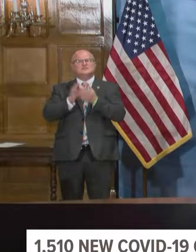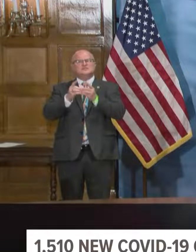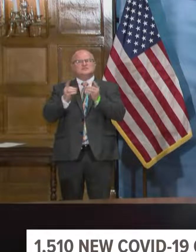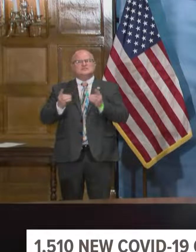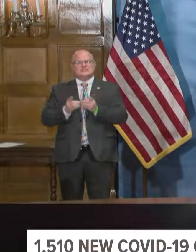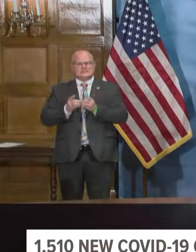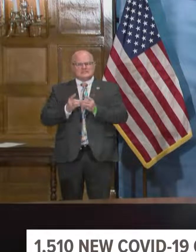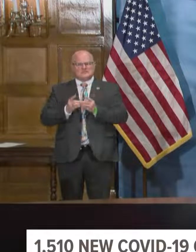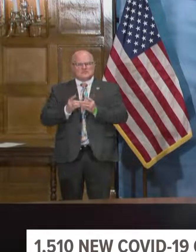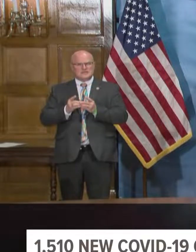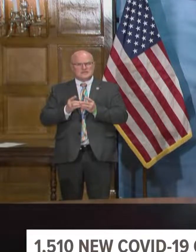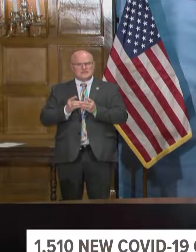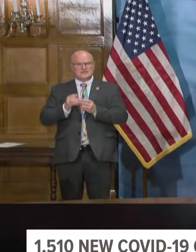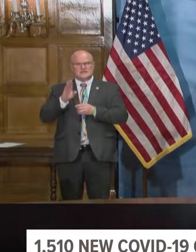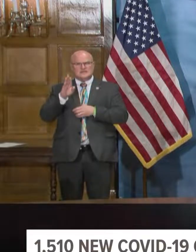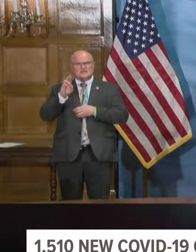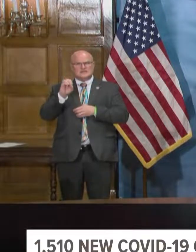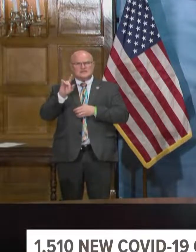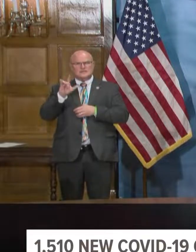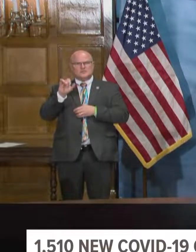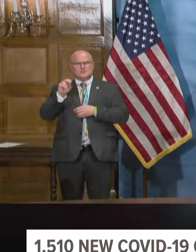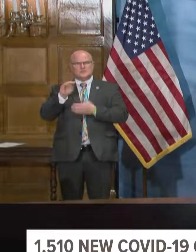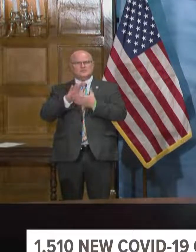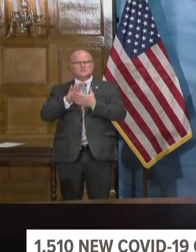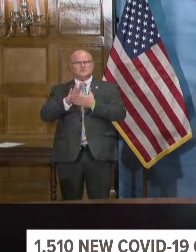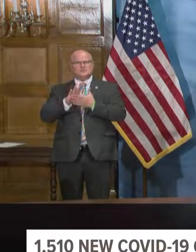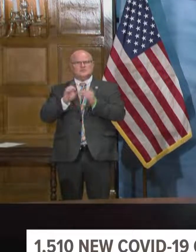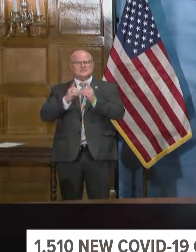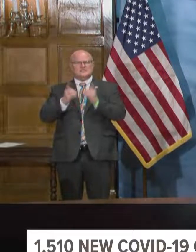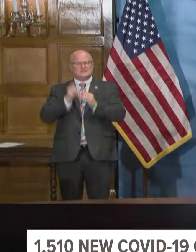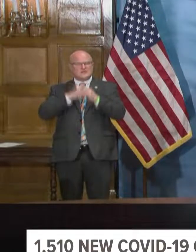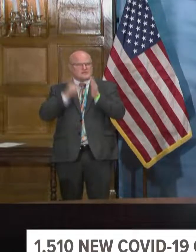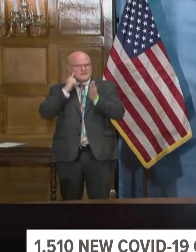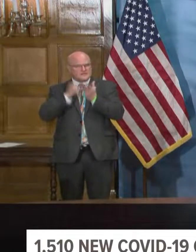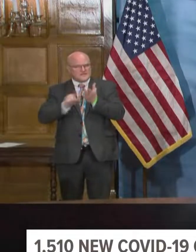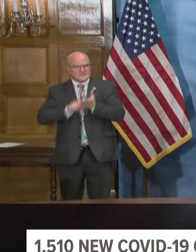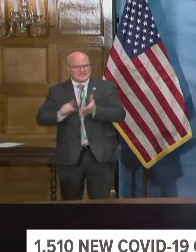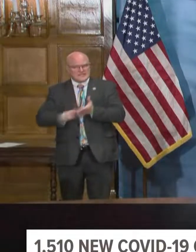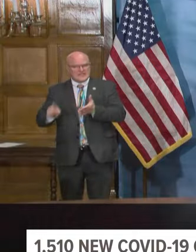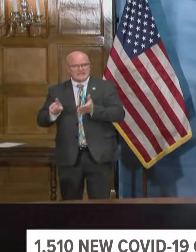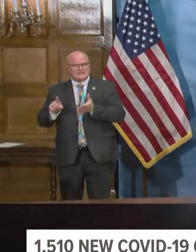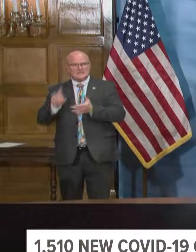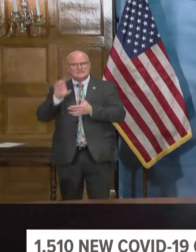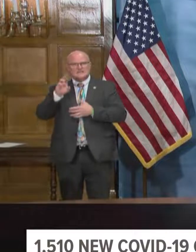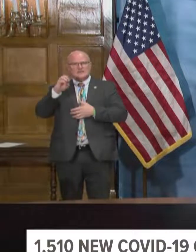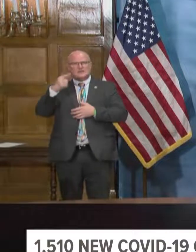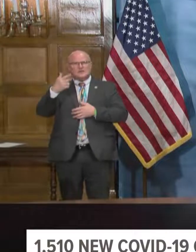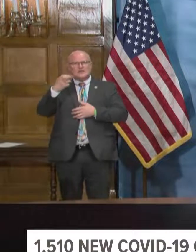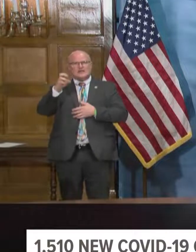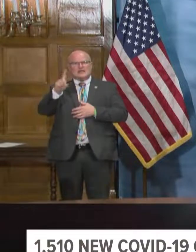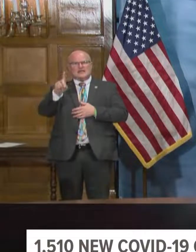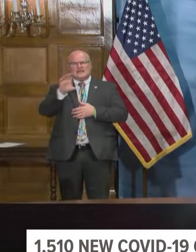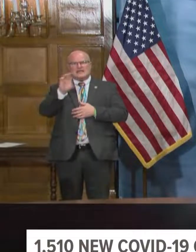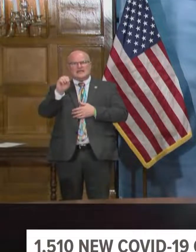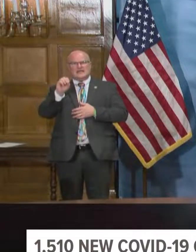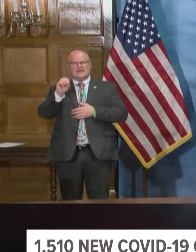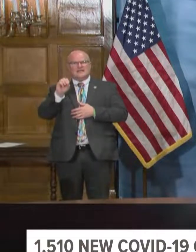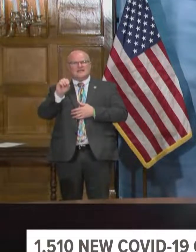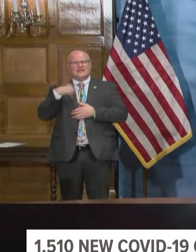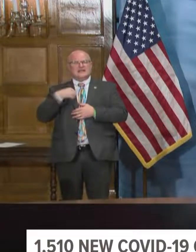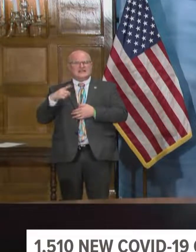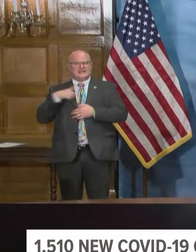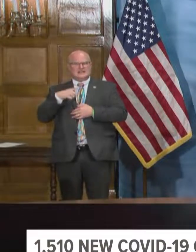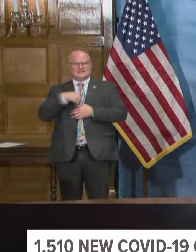Brooklyn. The Brooklyn School District is currently under investigation by the Craighead County Sheriff's Office. They have an legislative